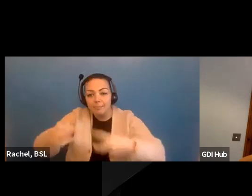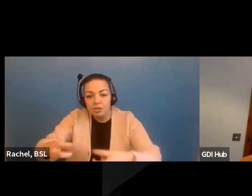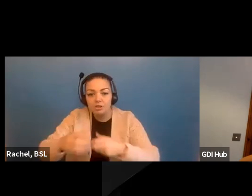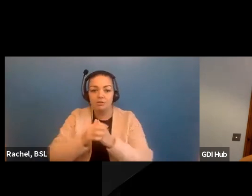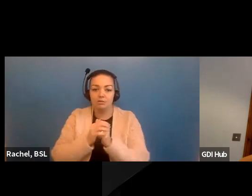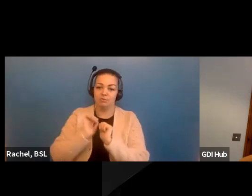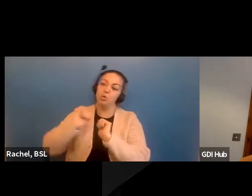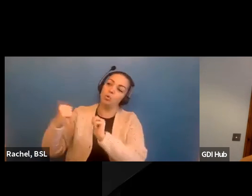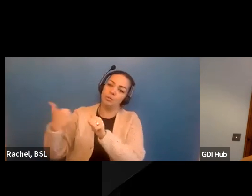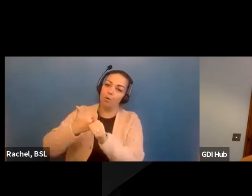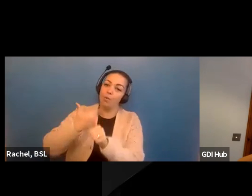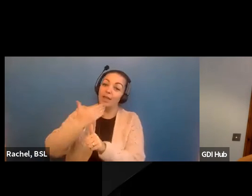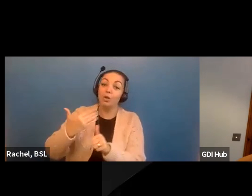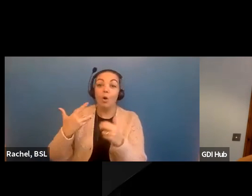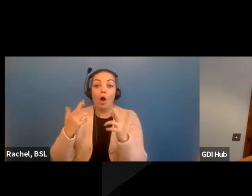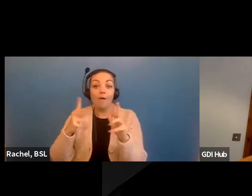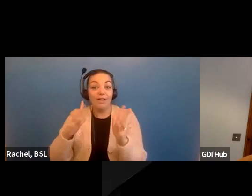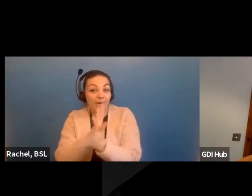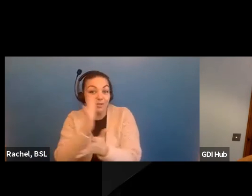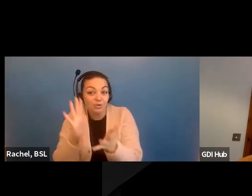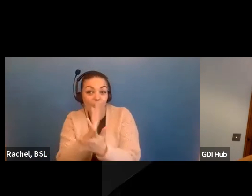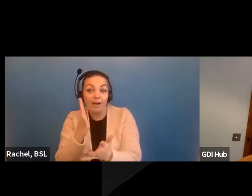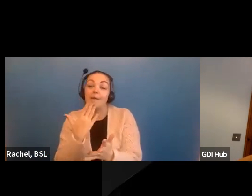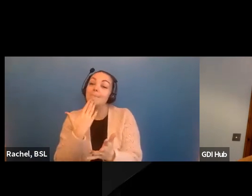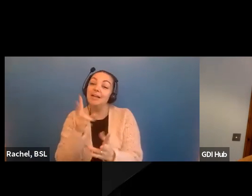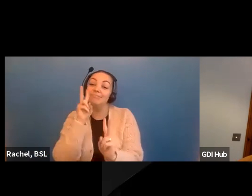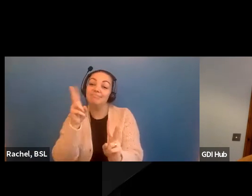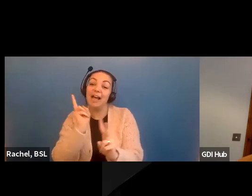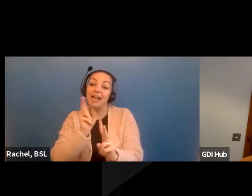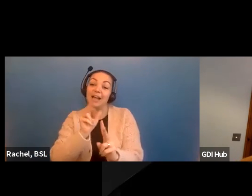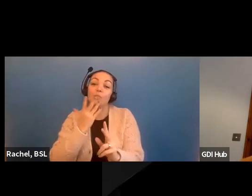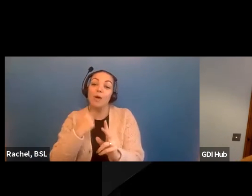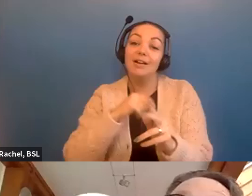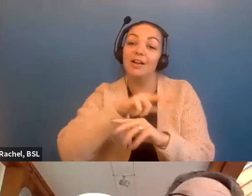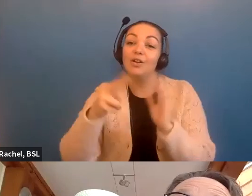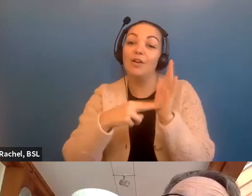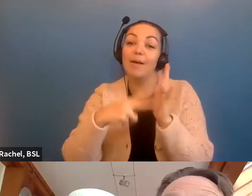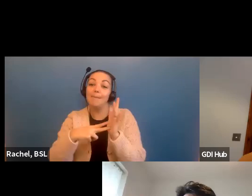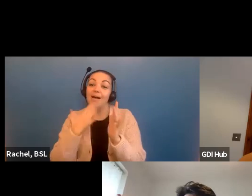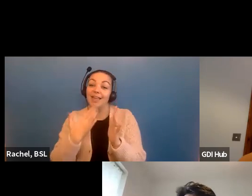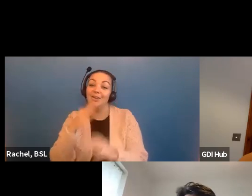your support today. I hope you enjoyed the session, and do join us in November. Okay, thank you very much. Bye.